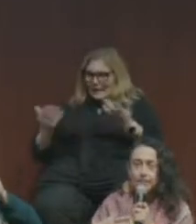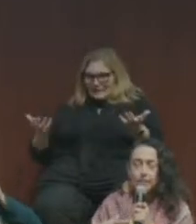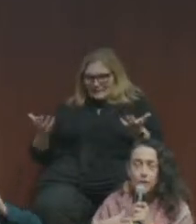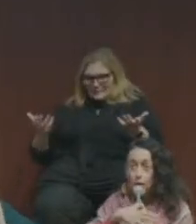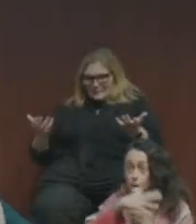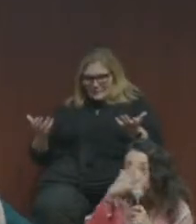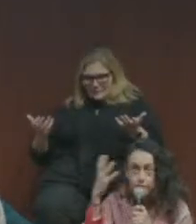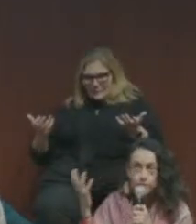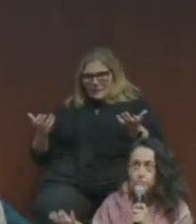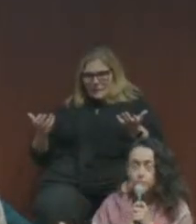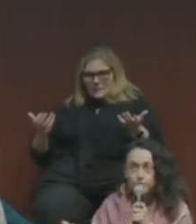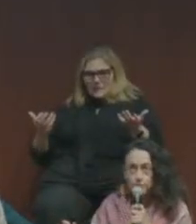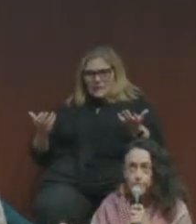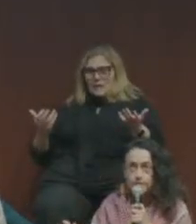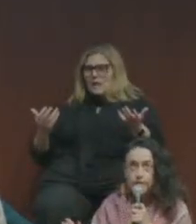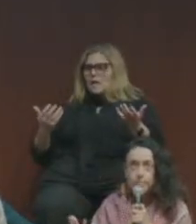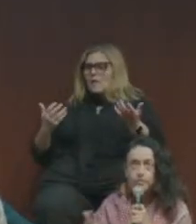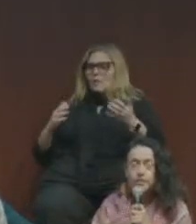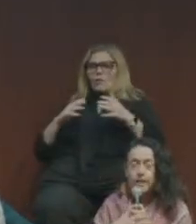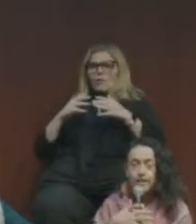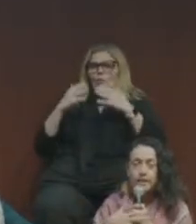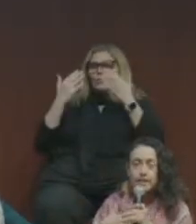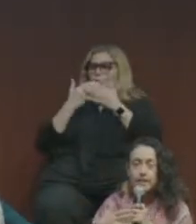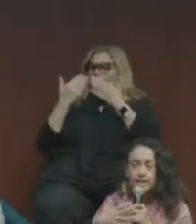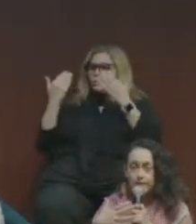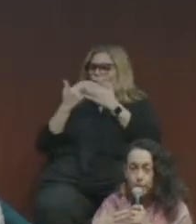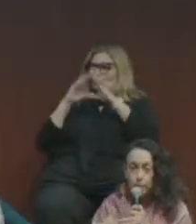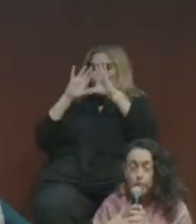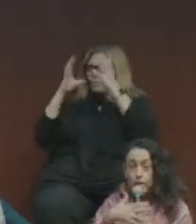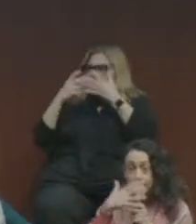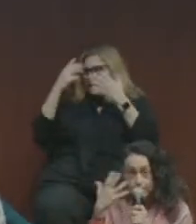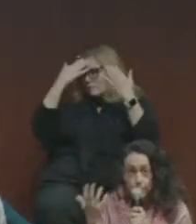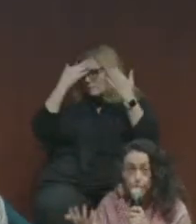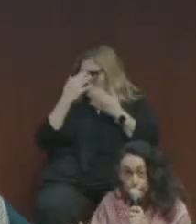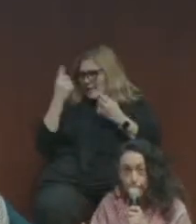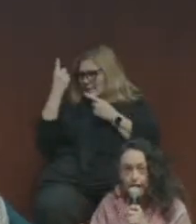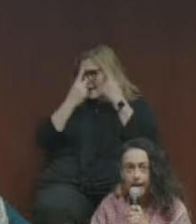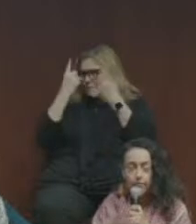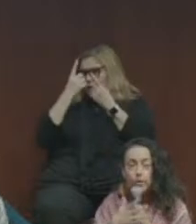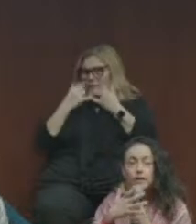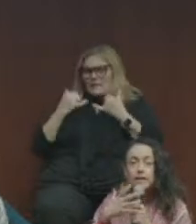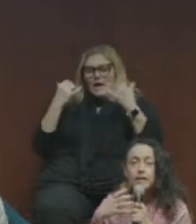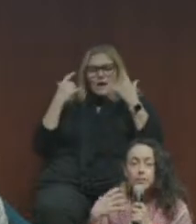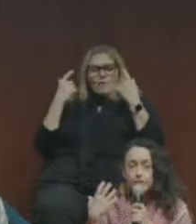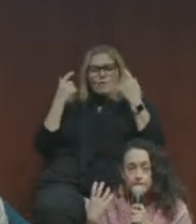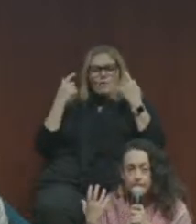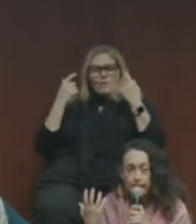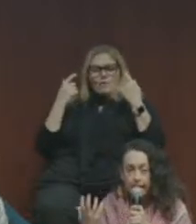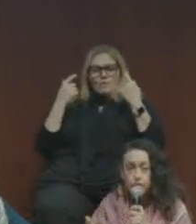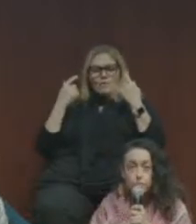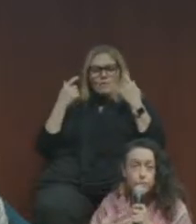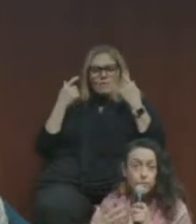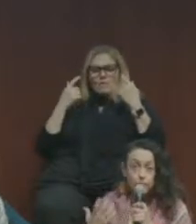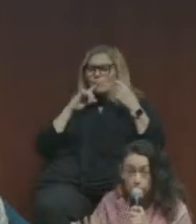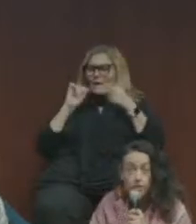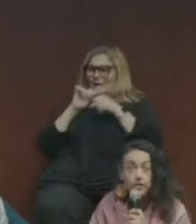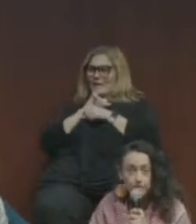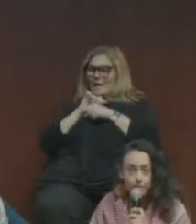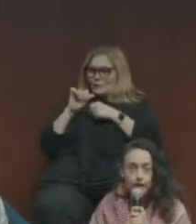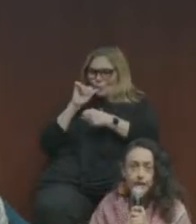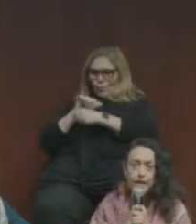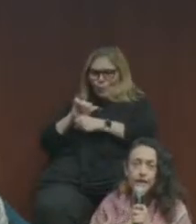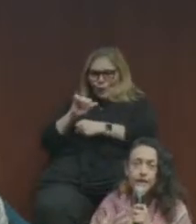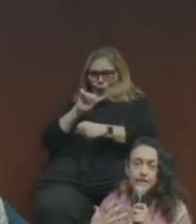a whole new world opens up of like, what do I have? What is actual